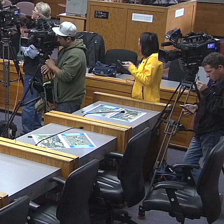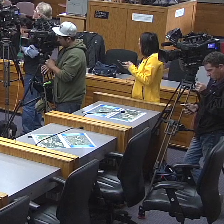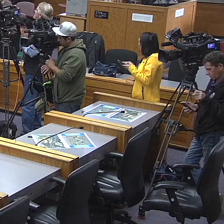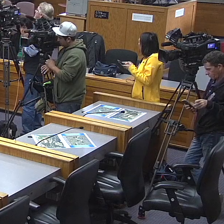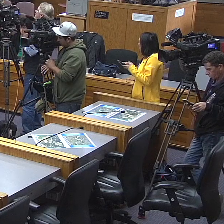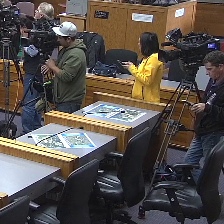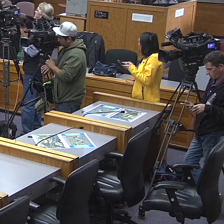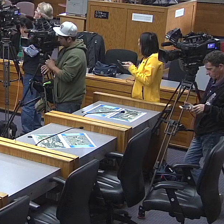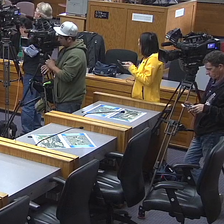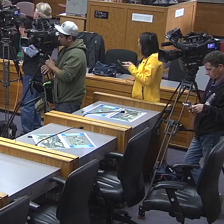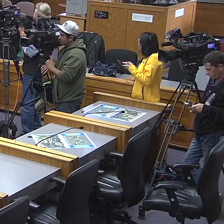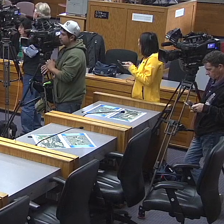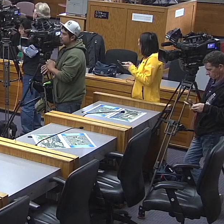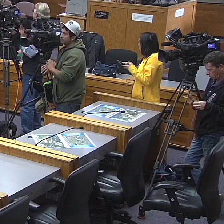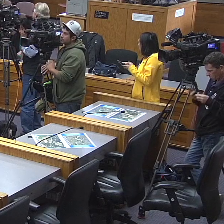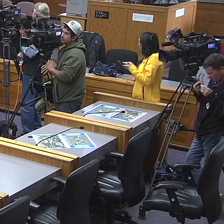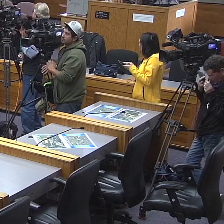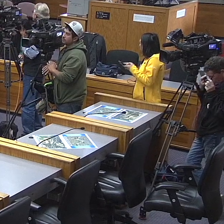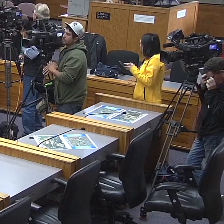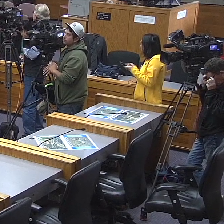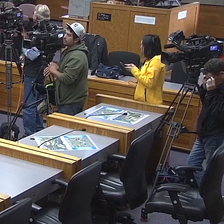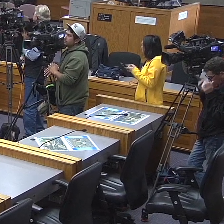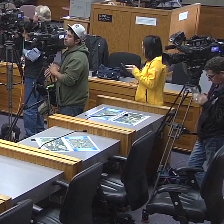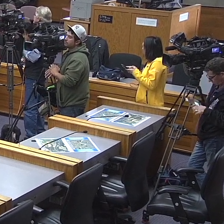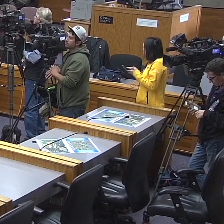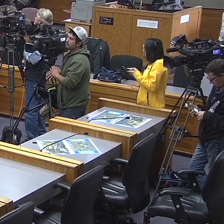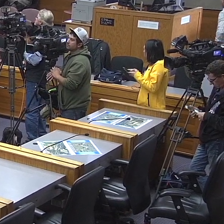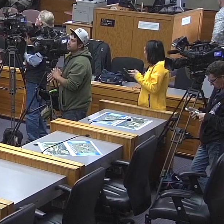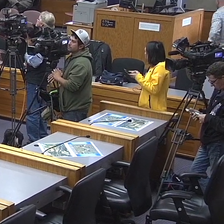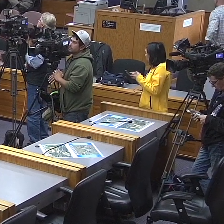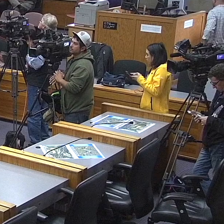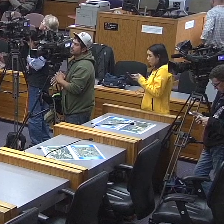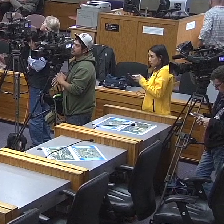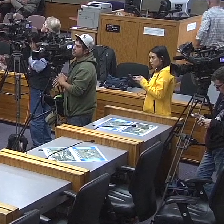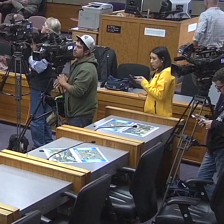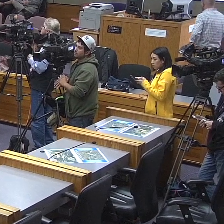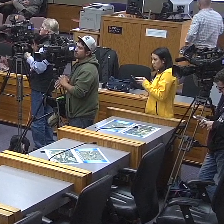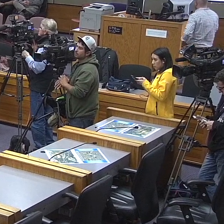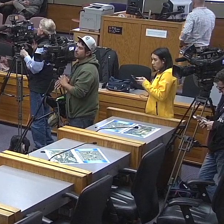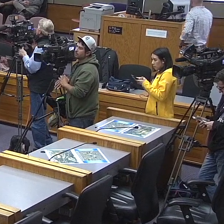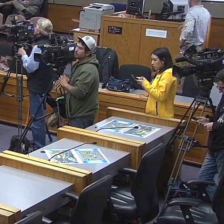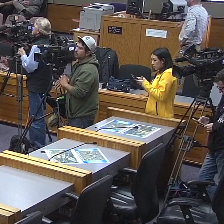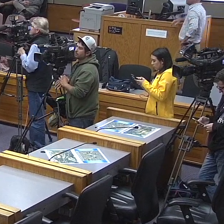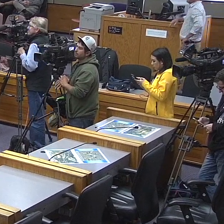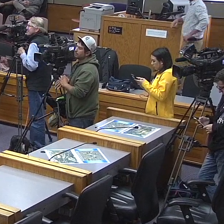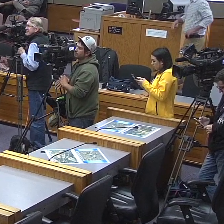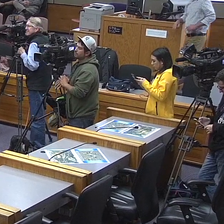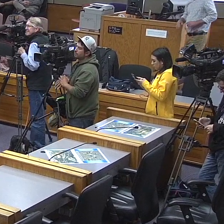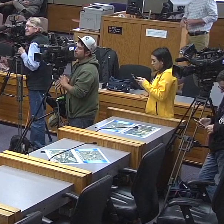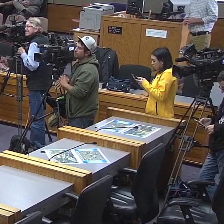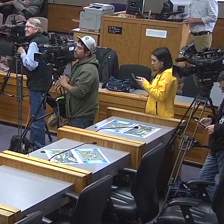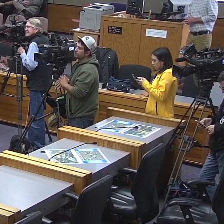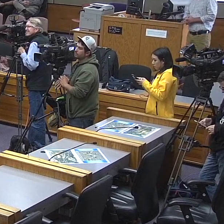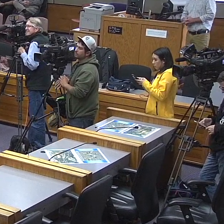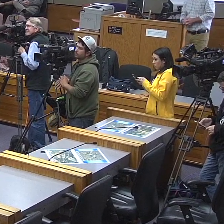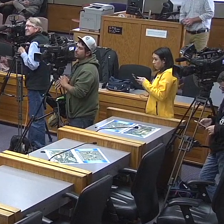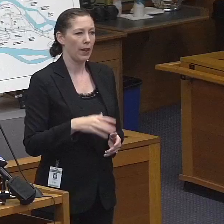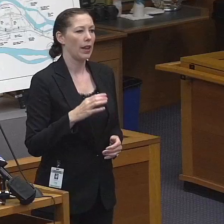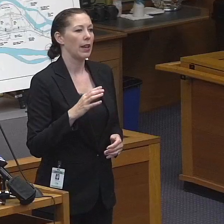toxic, at least for some people. Is there any talk about giving them a break on their bill? The council